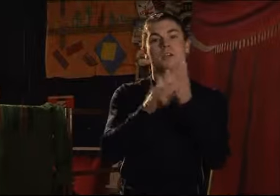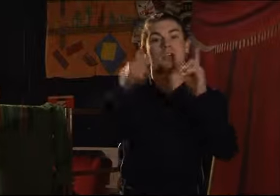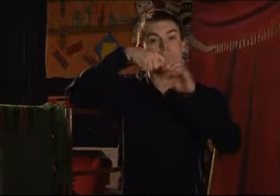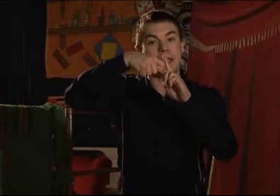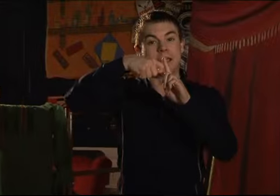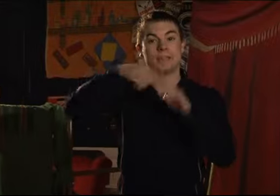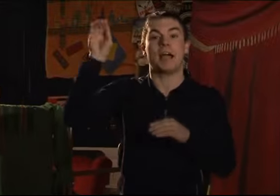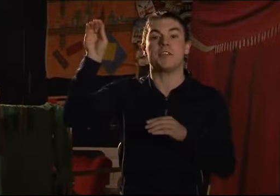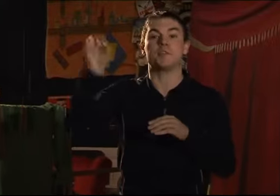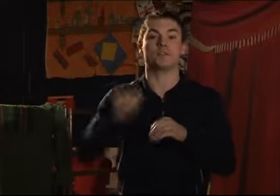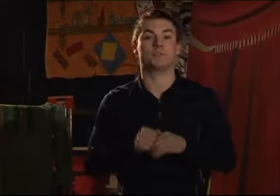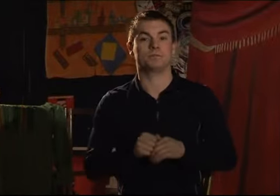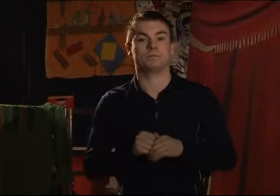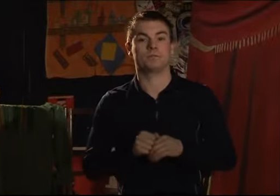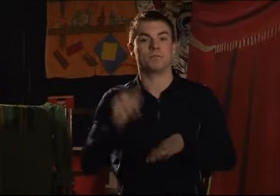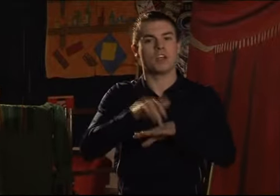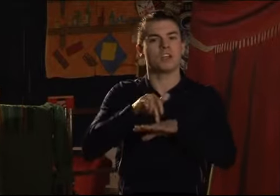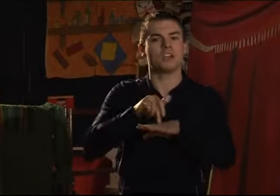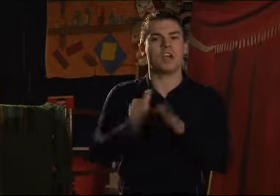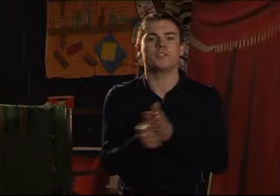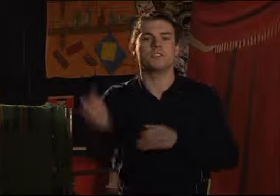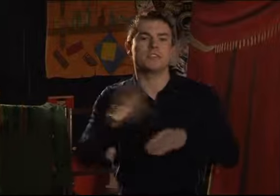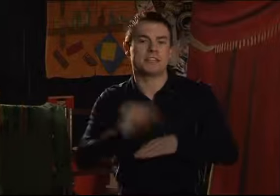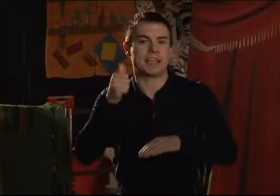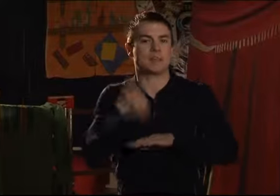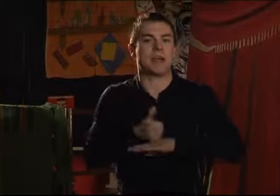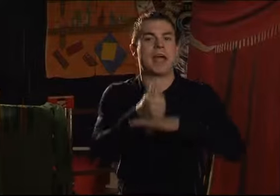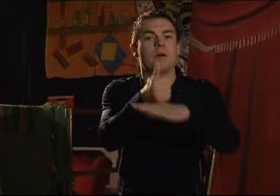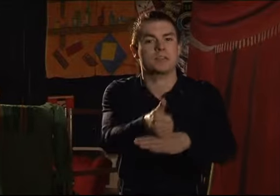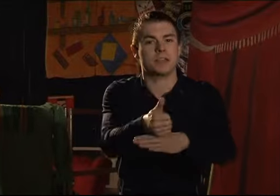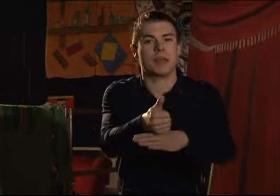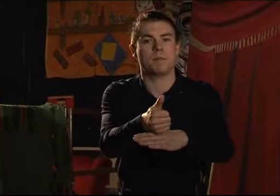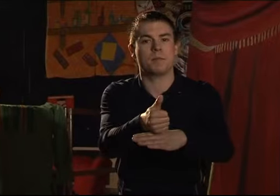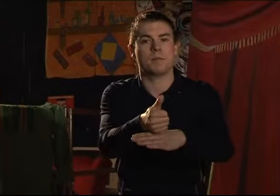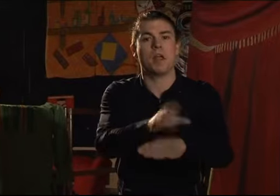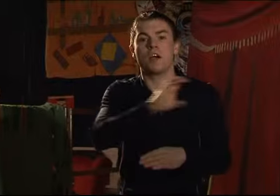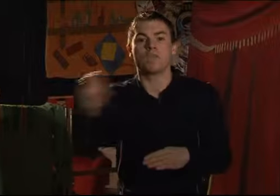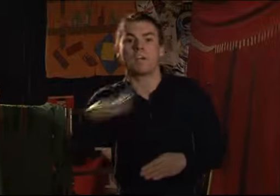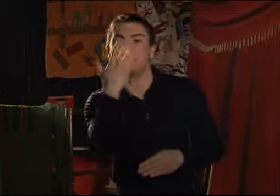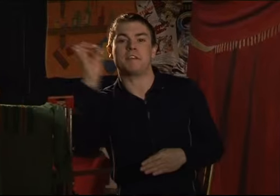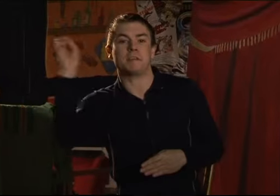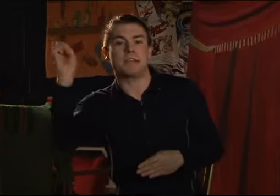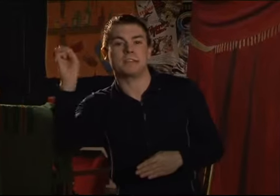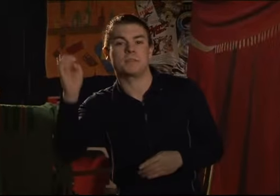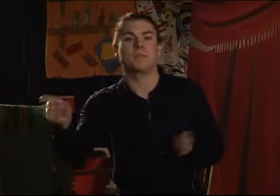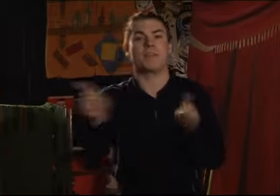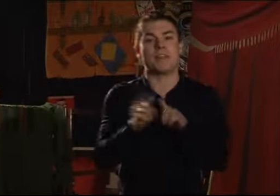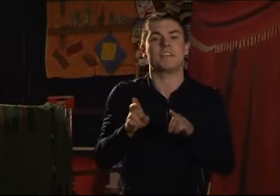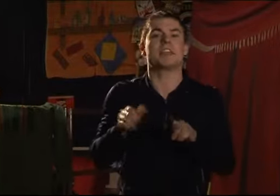UK and abroad. The shows usually take about an hour to set up, run for 50 minutes and then the same again